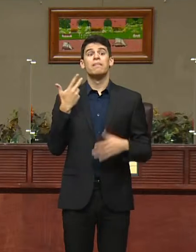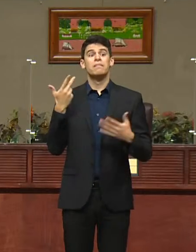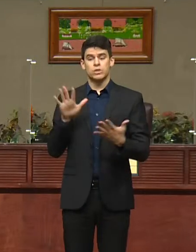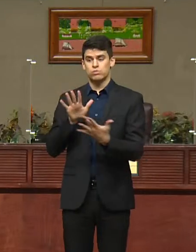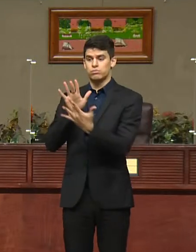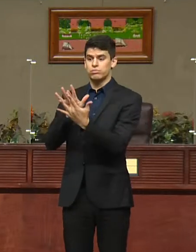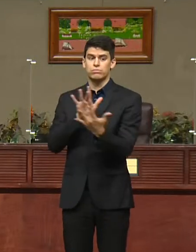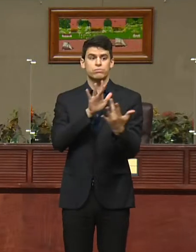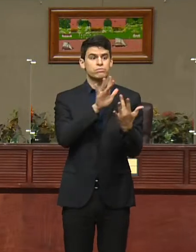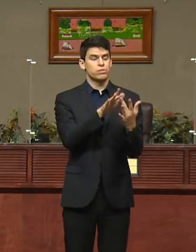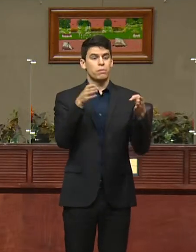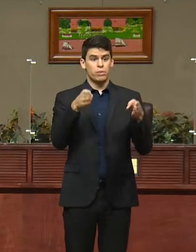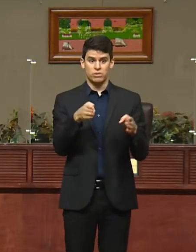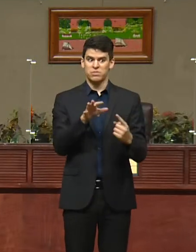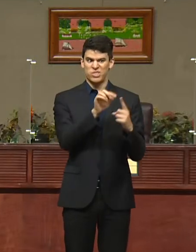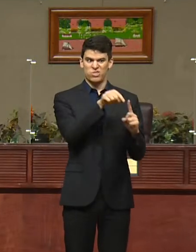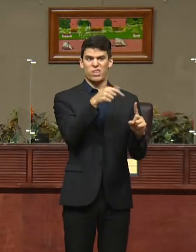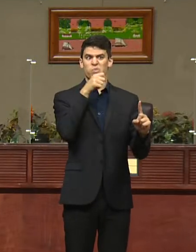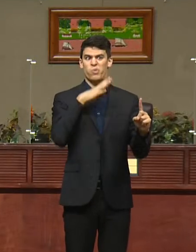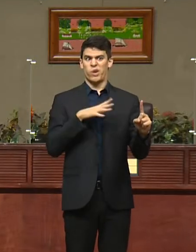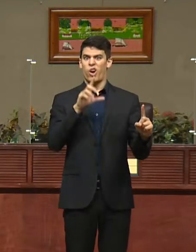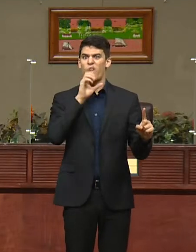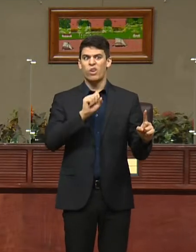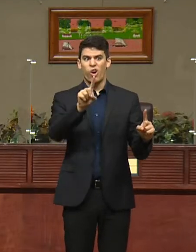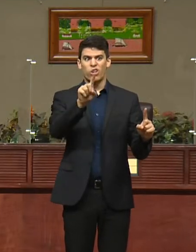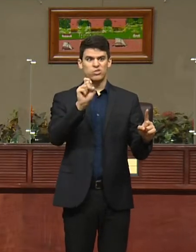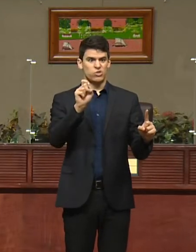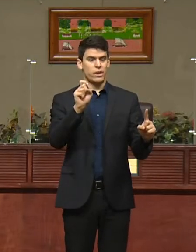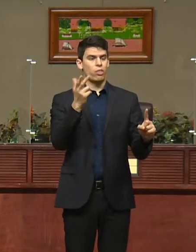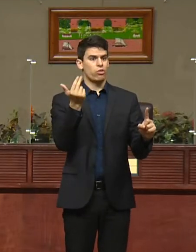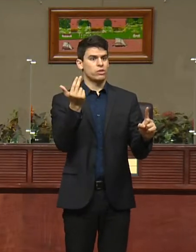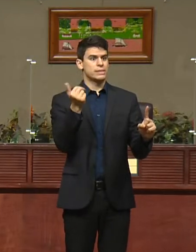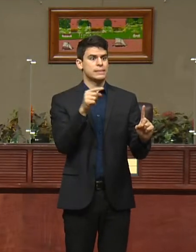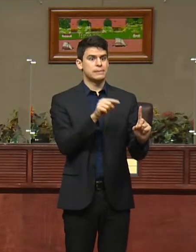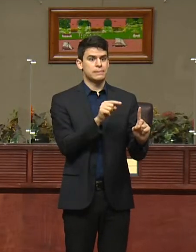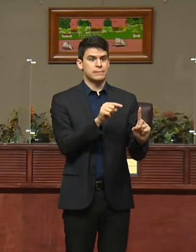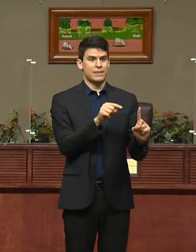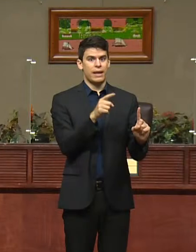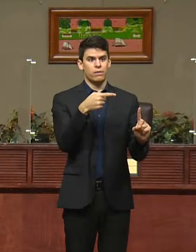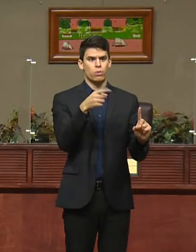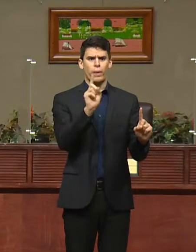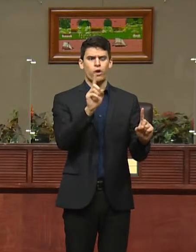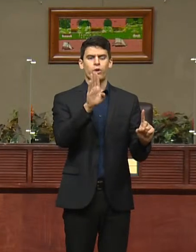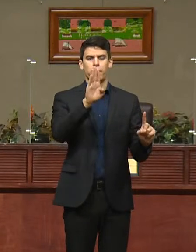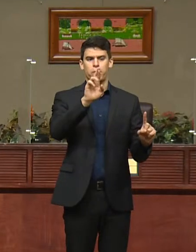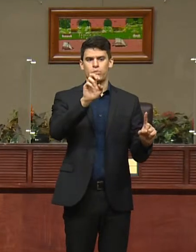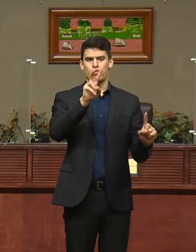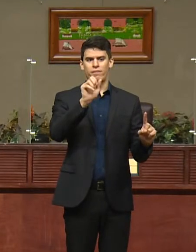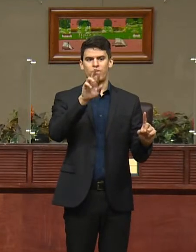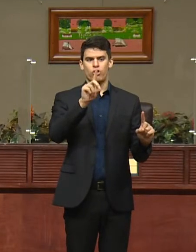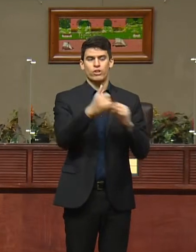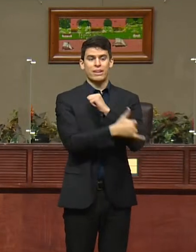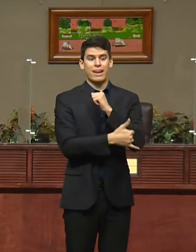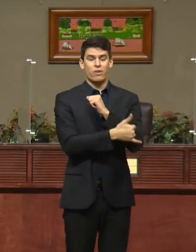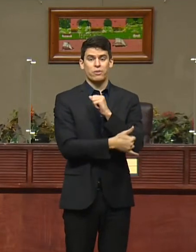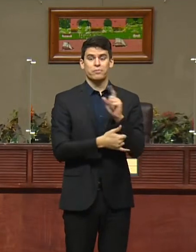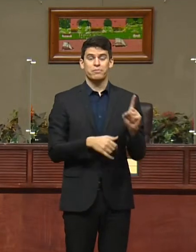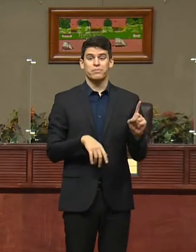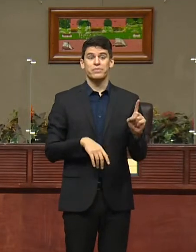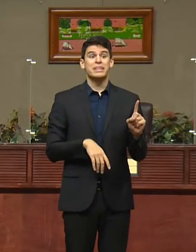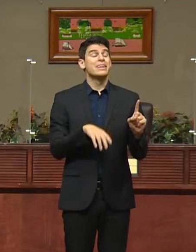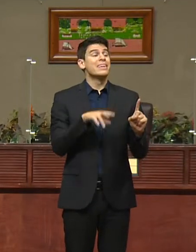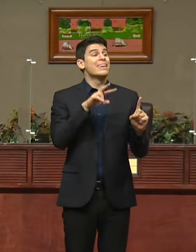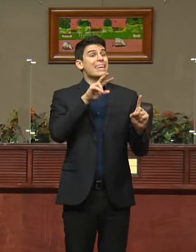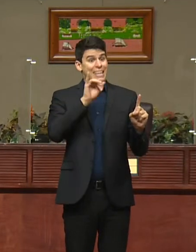especially the lady who is of that age, because if that's true, she has experienced both of the